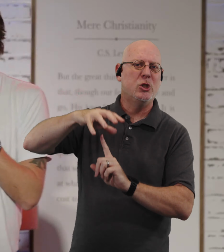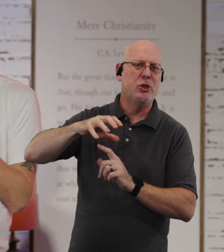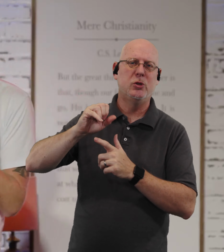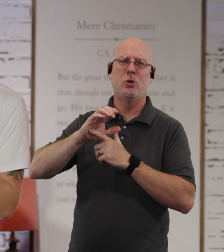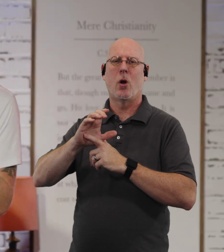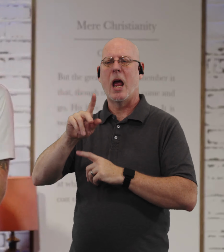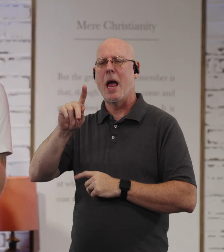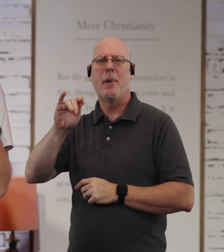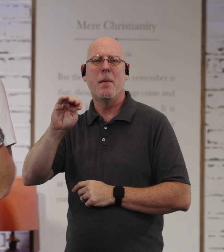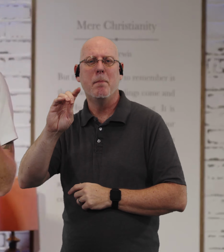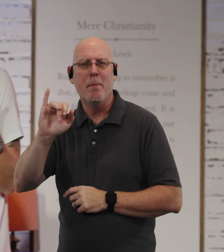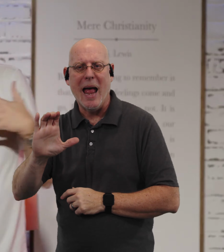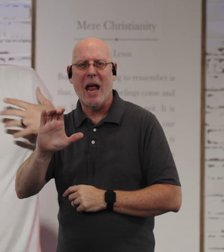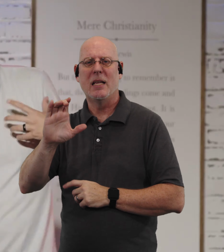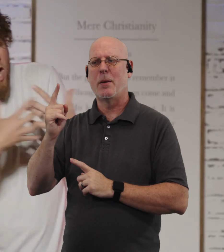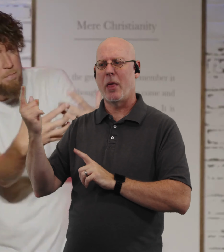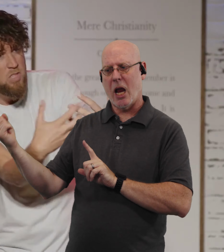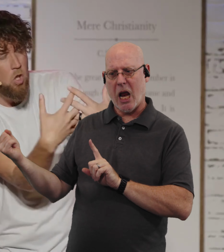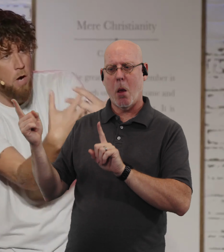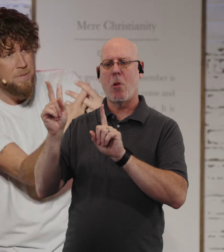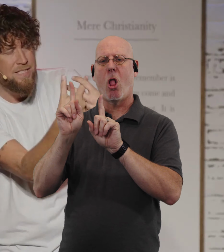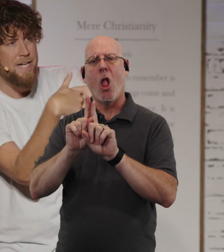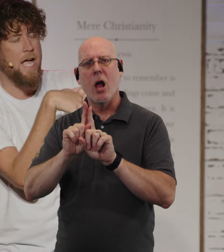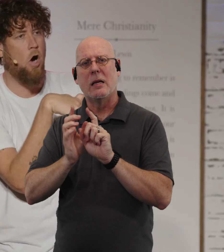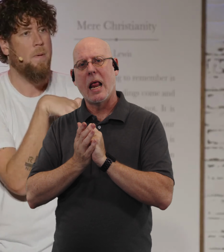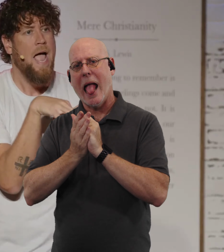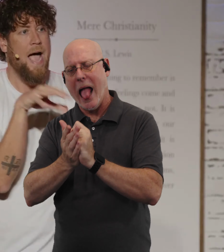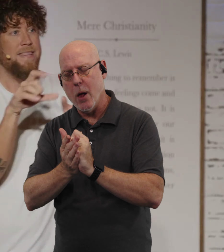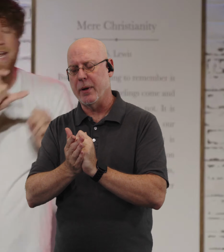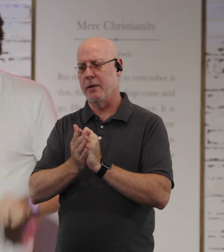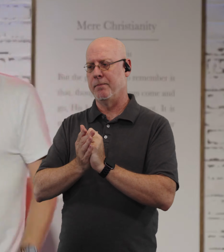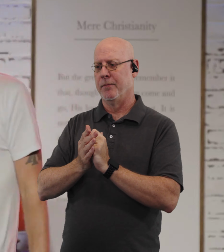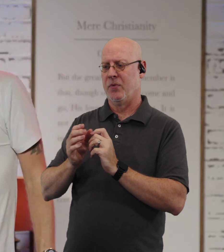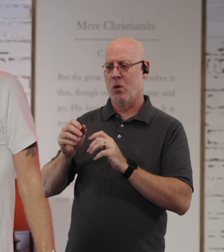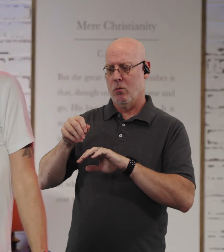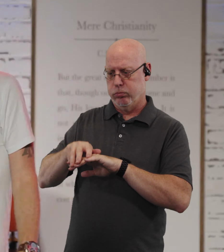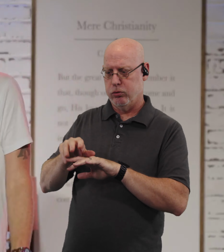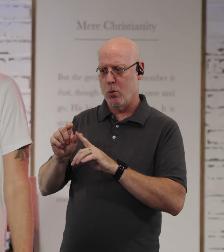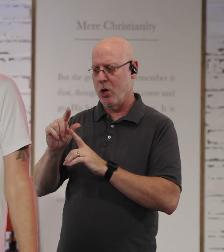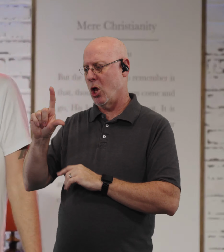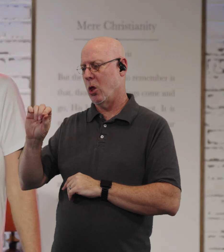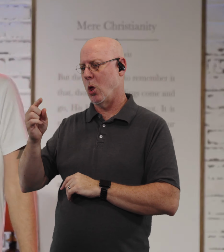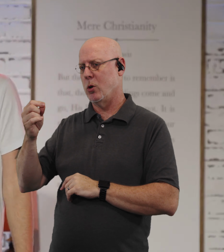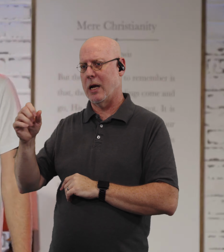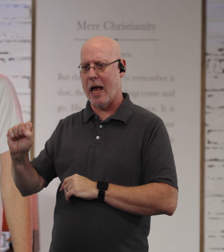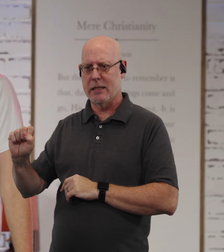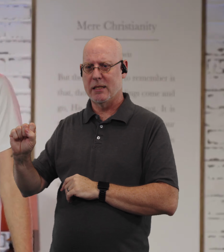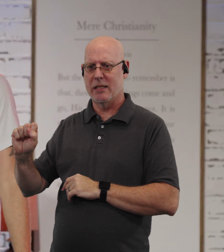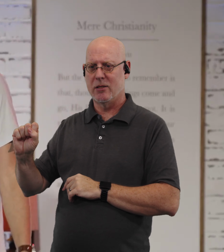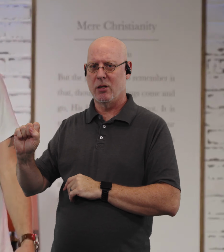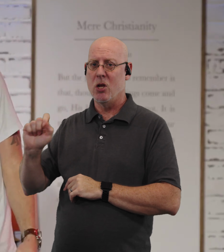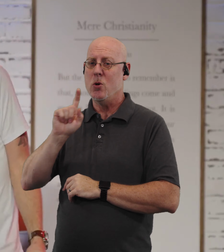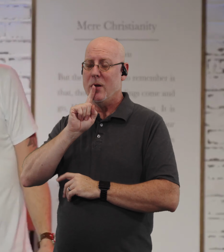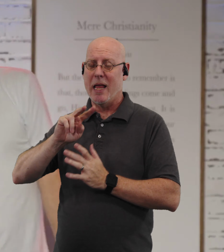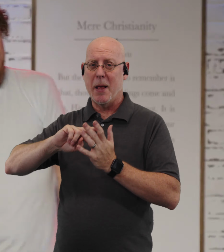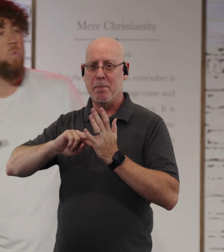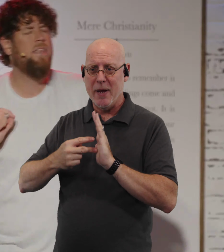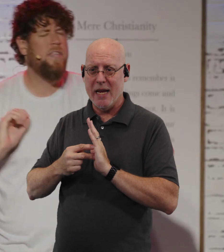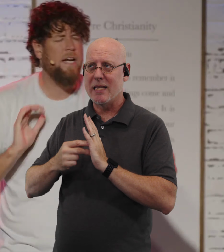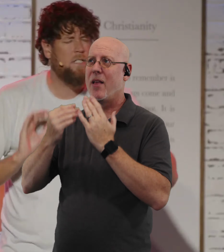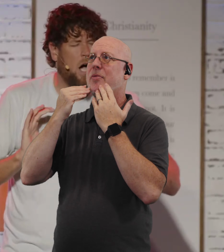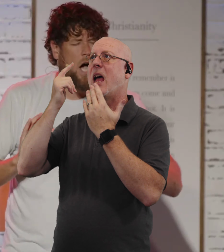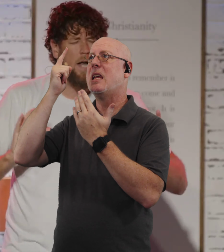or paramedic, someone or something that comes along beside to help. And then it has the root word logos there. So it literally